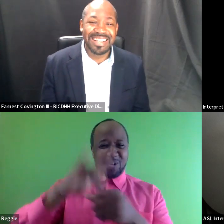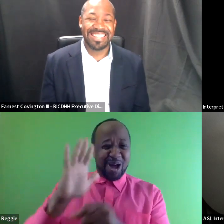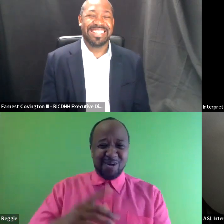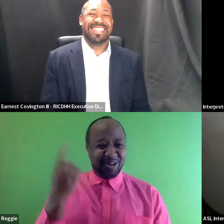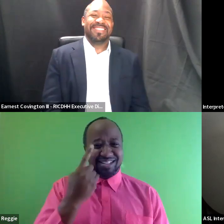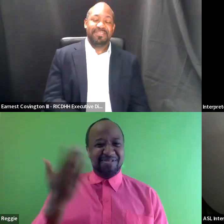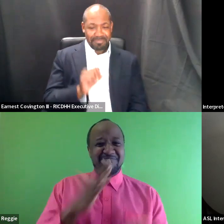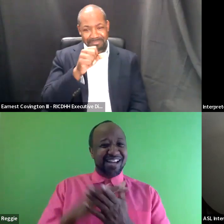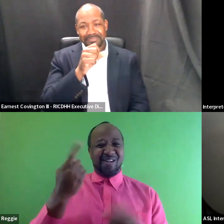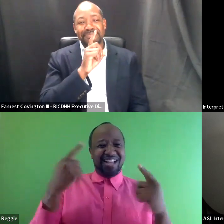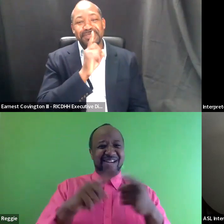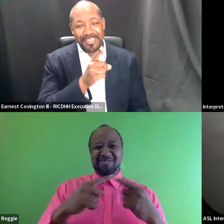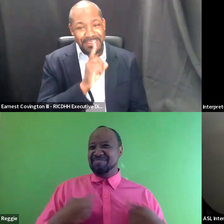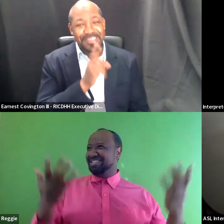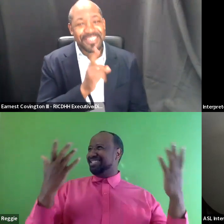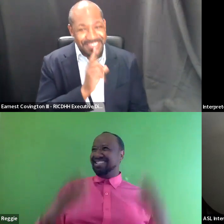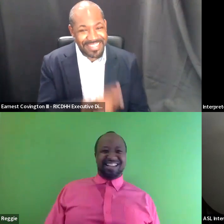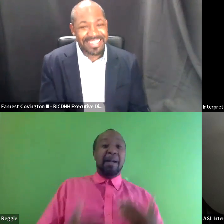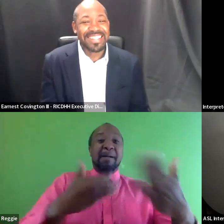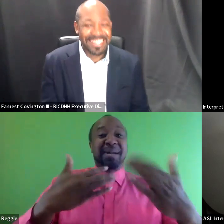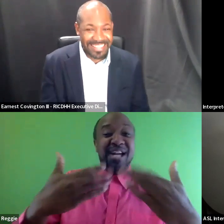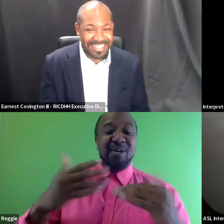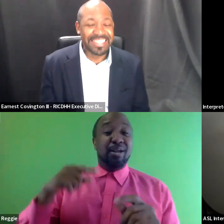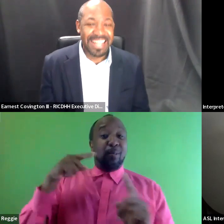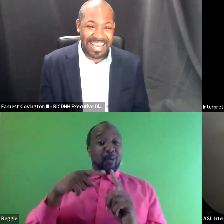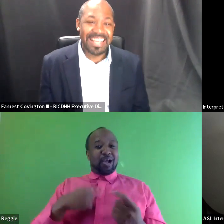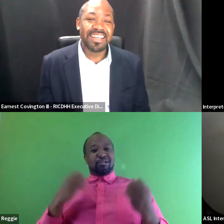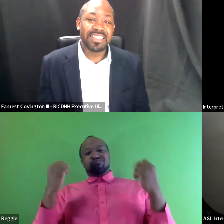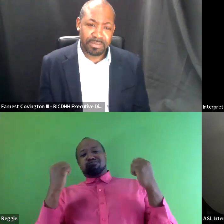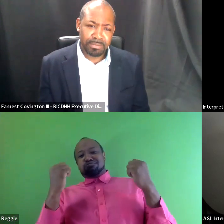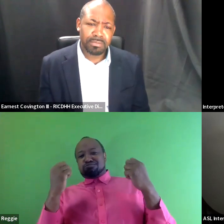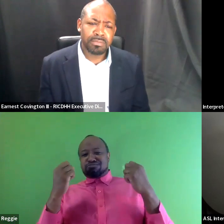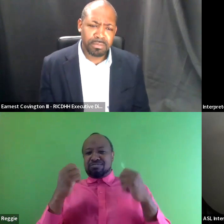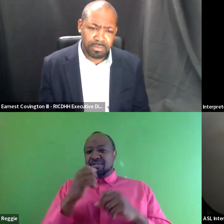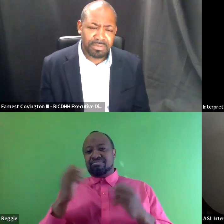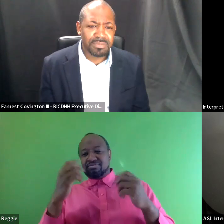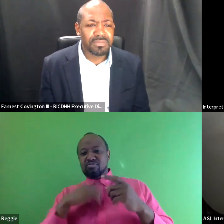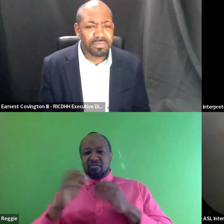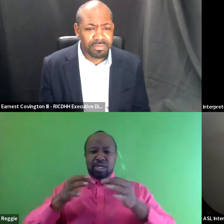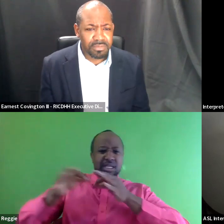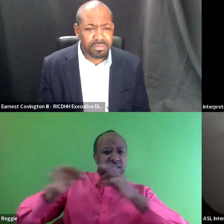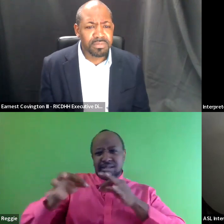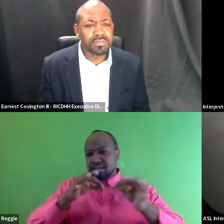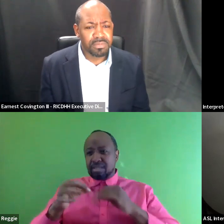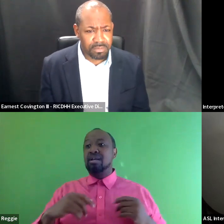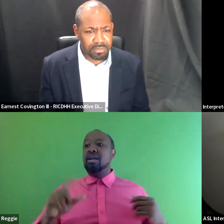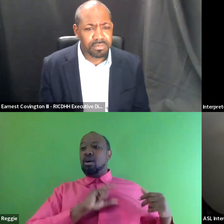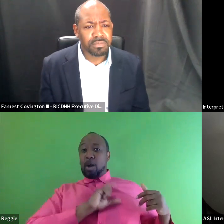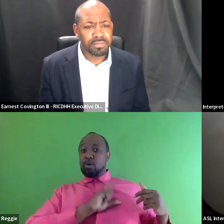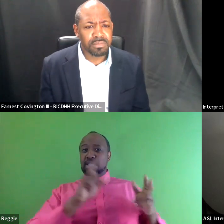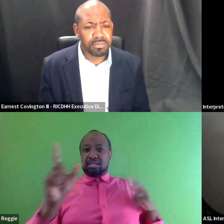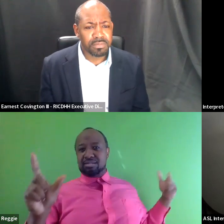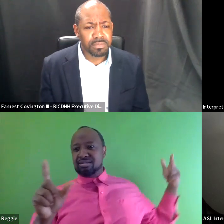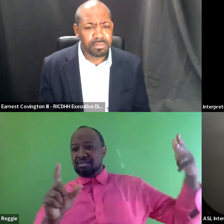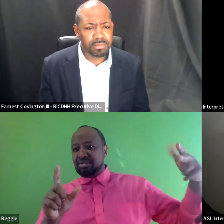And again, here I am thirsty and I got to go get a pop. I don't know what it is about me, but anyway, so I'm signing to my